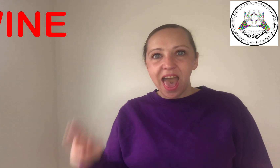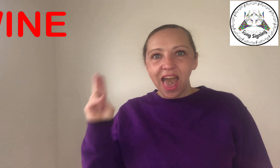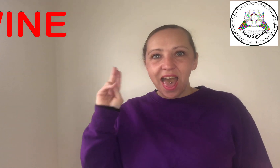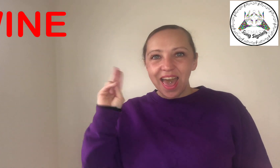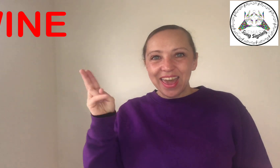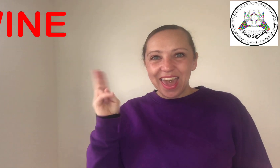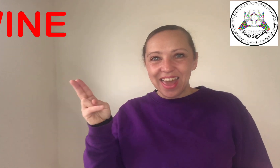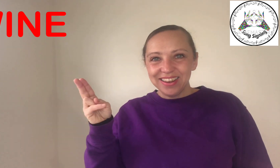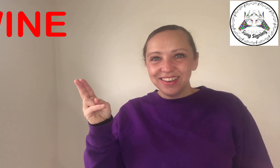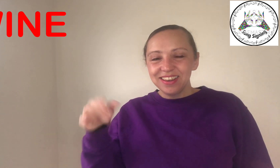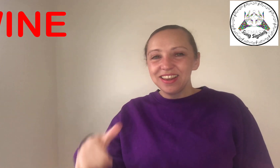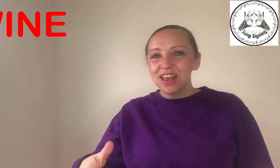Again.